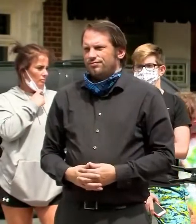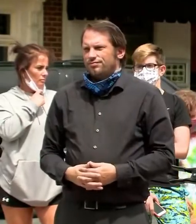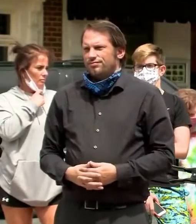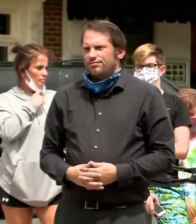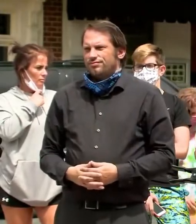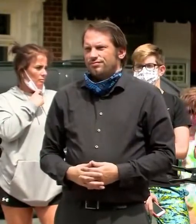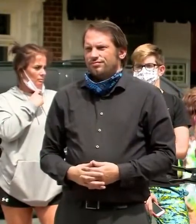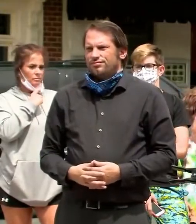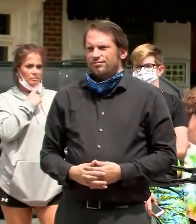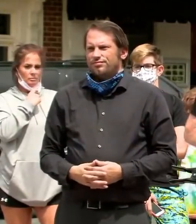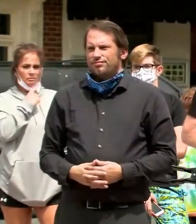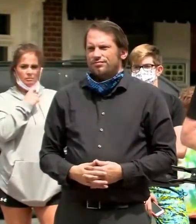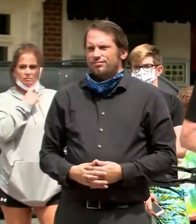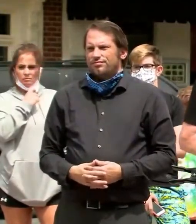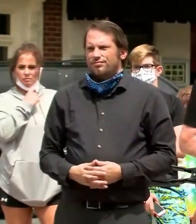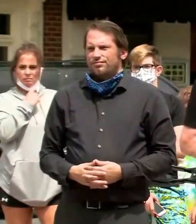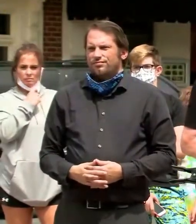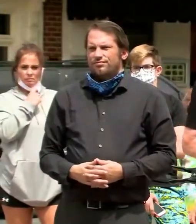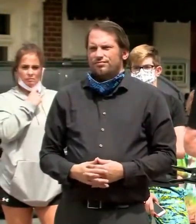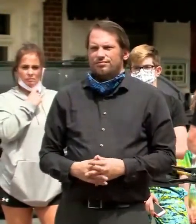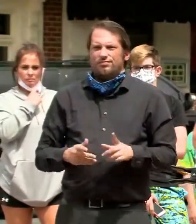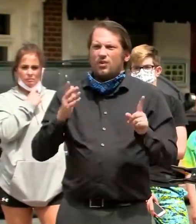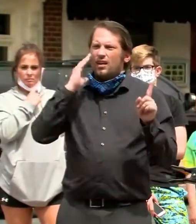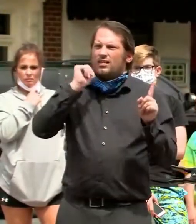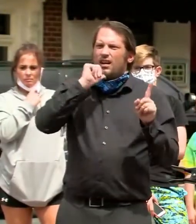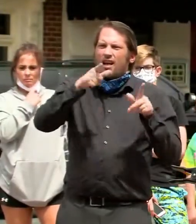No. This is a